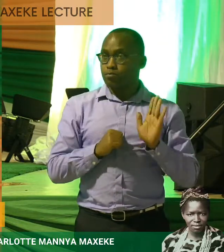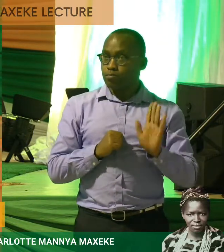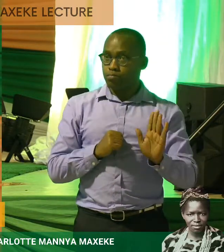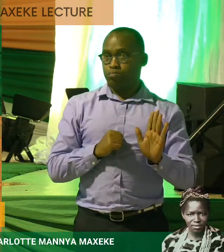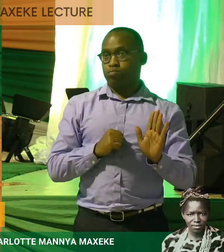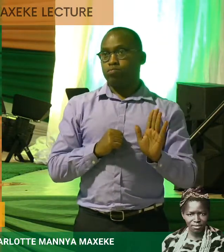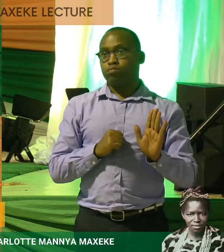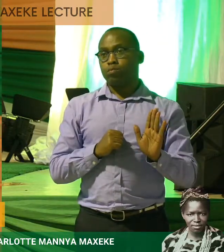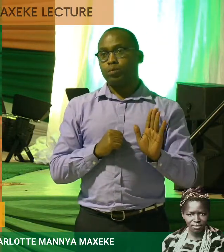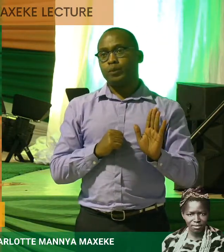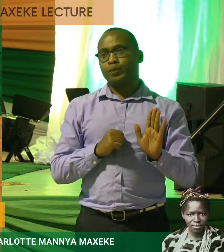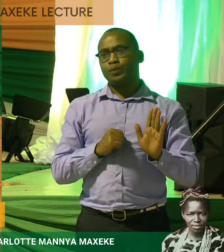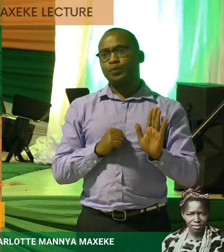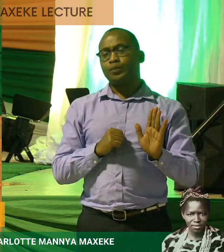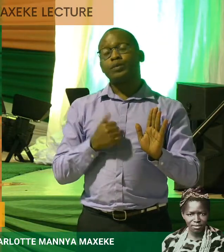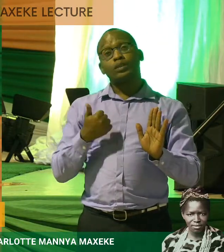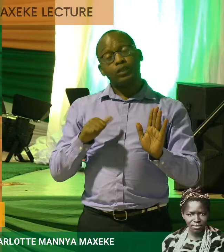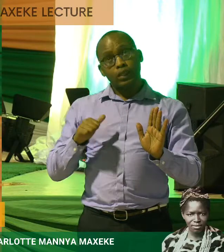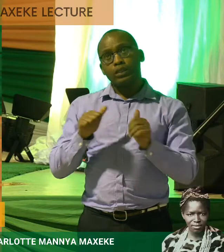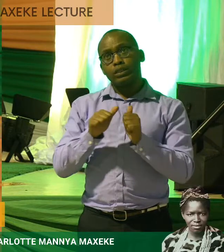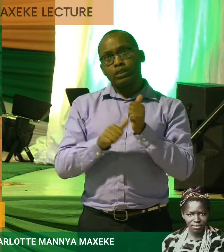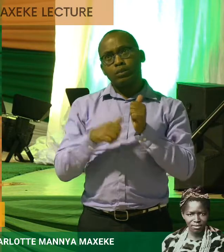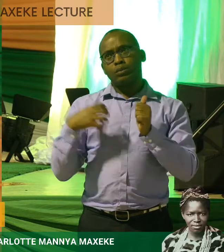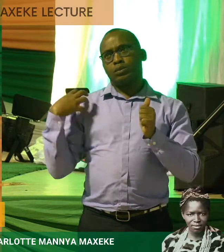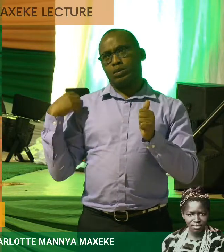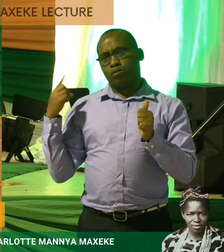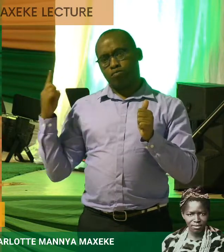ayingqine umphathiswa loo nto udeputy minister uba